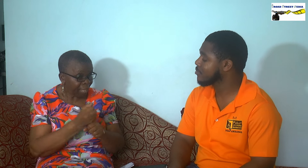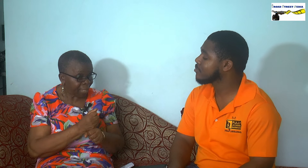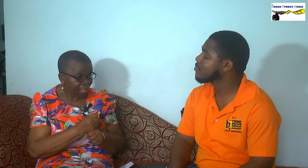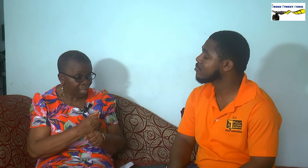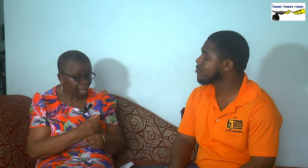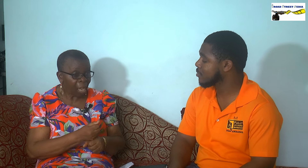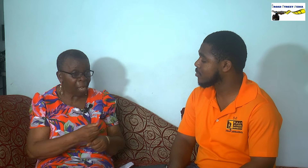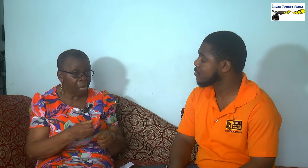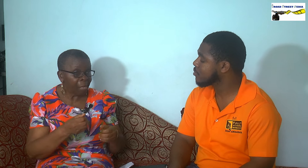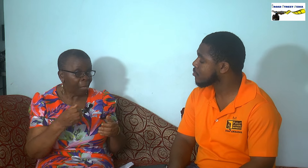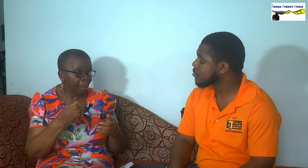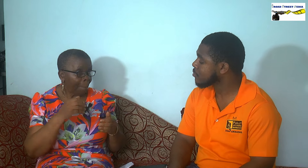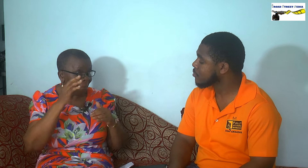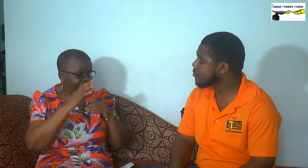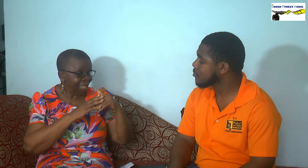get a building,